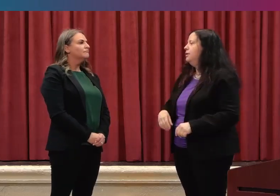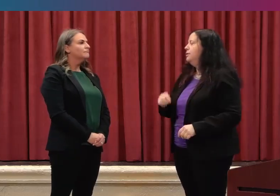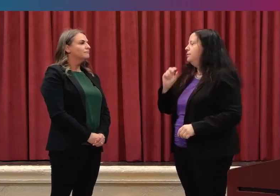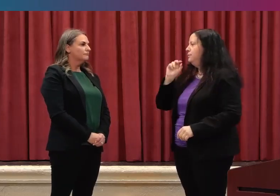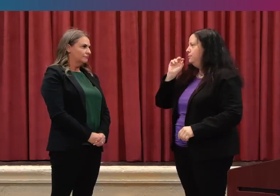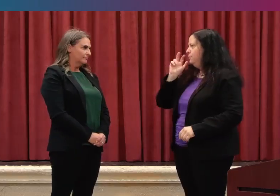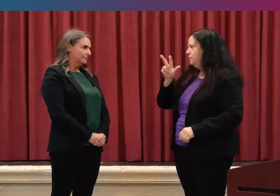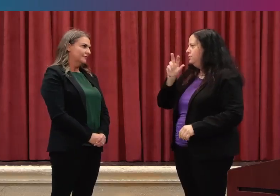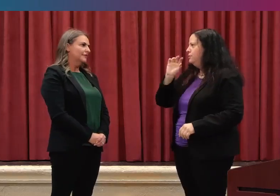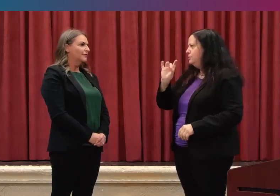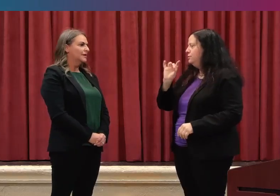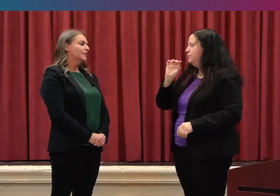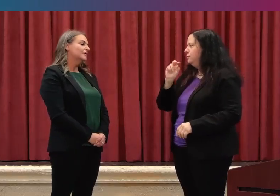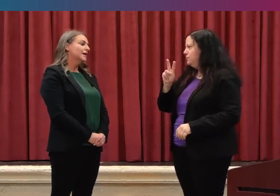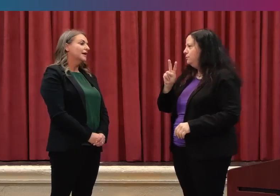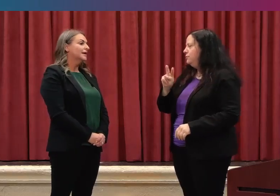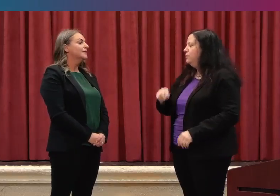Provide the phone number,